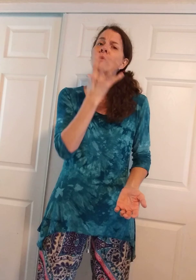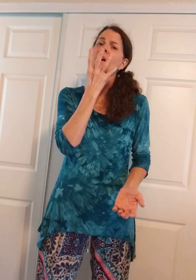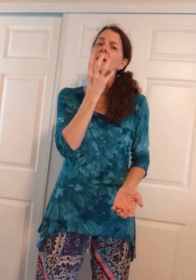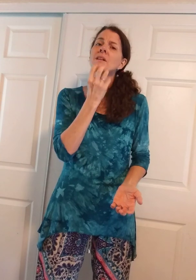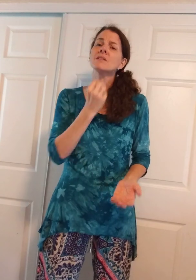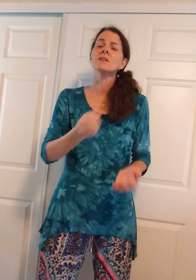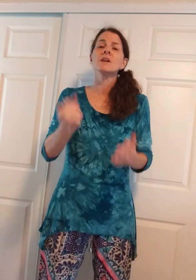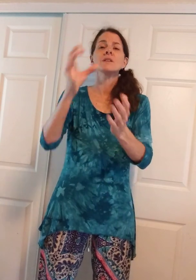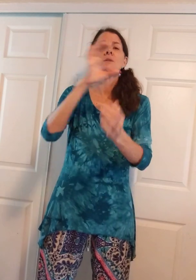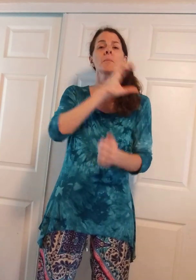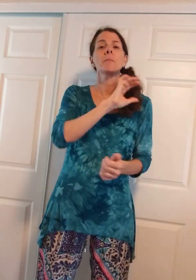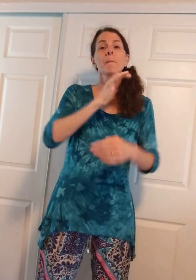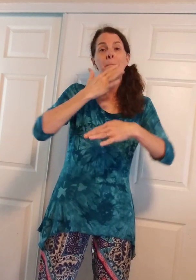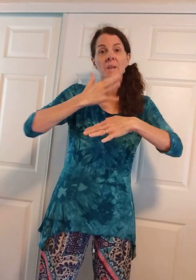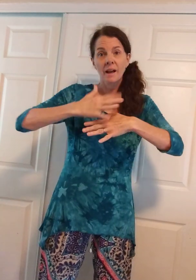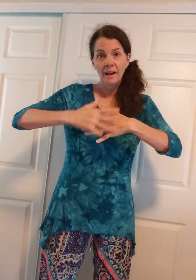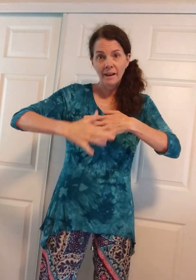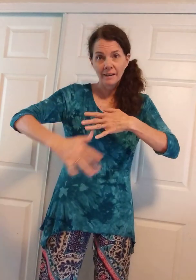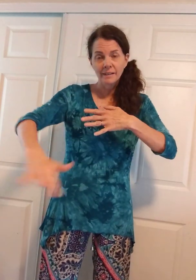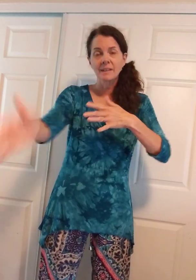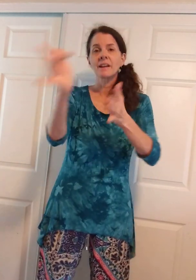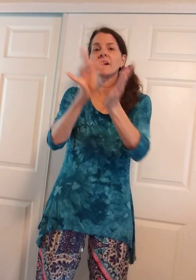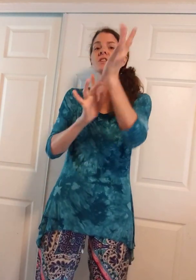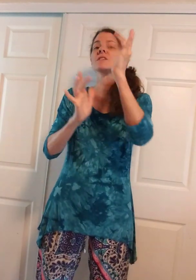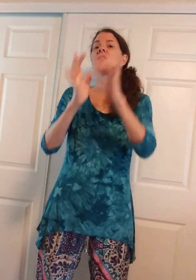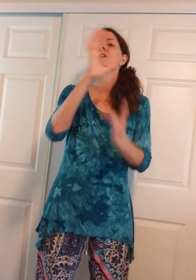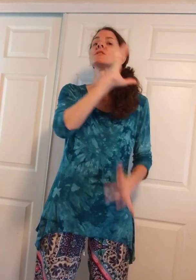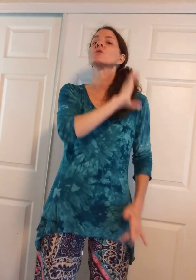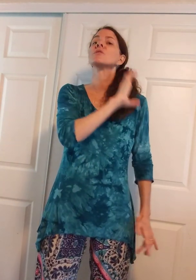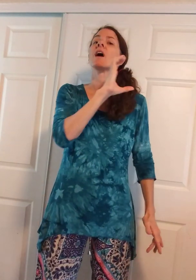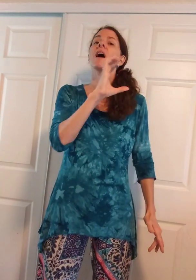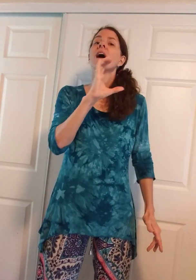precious blood of Jesus Christ.